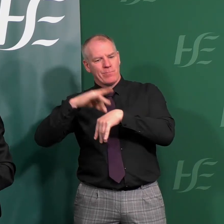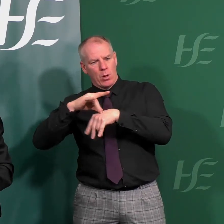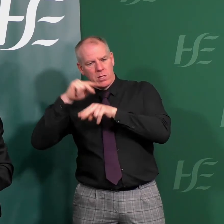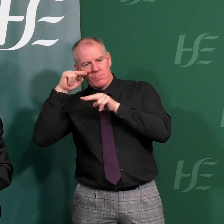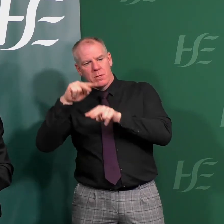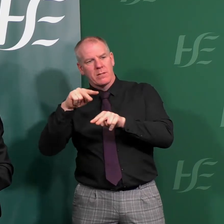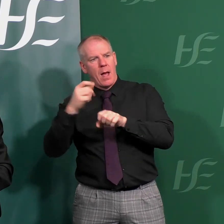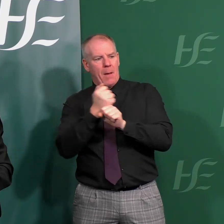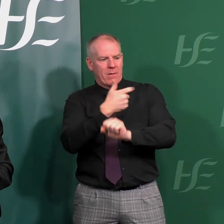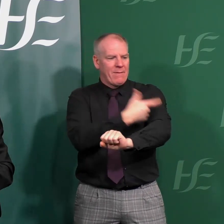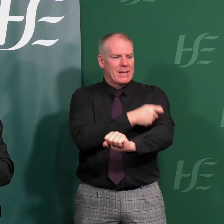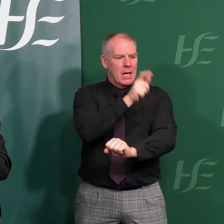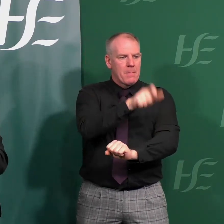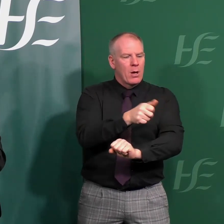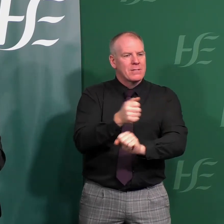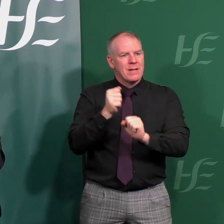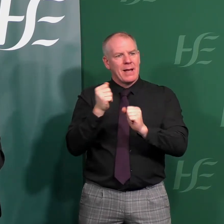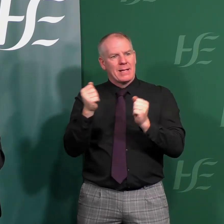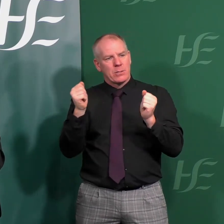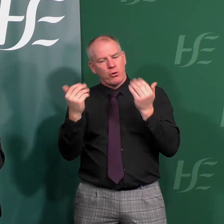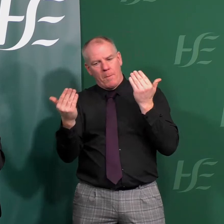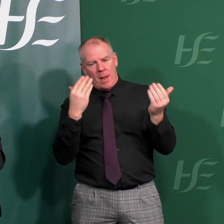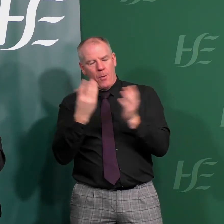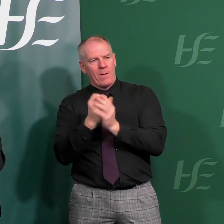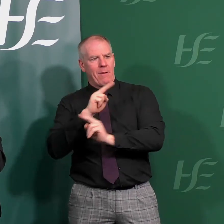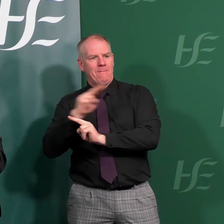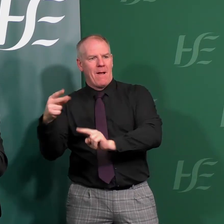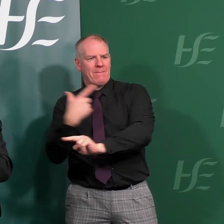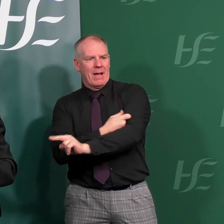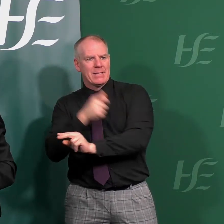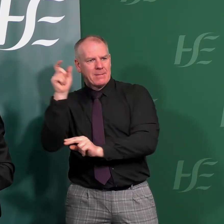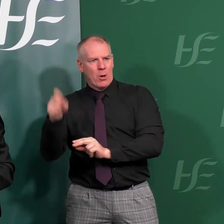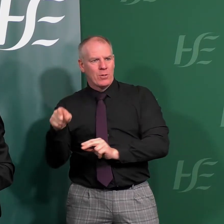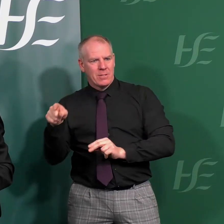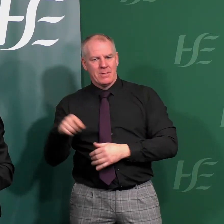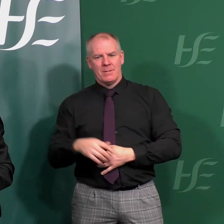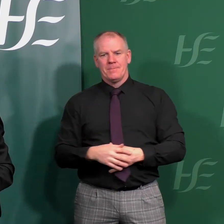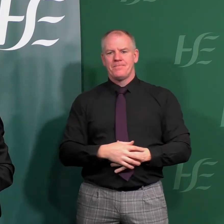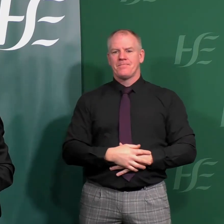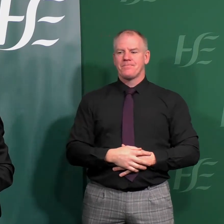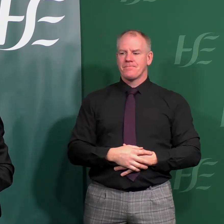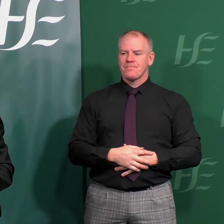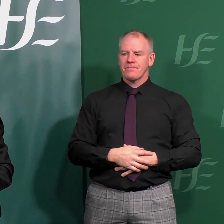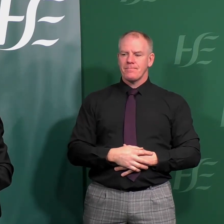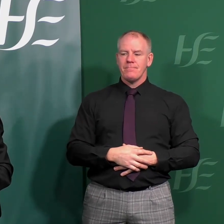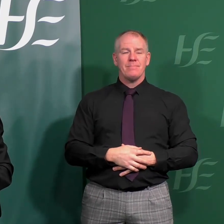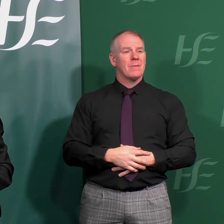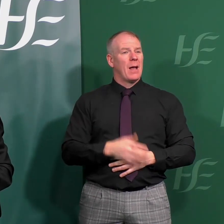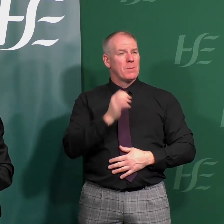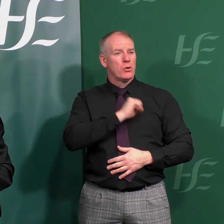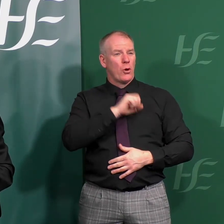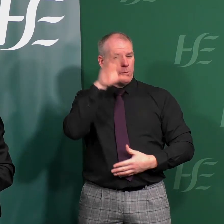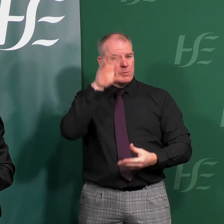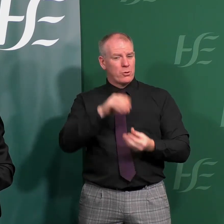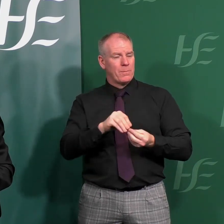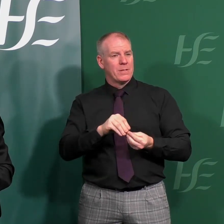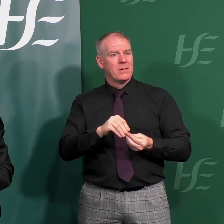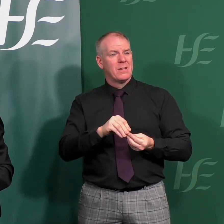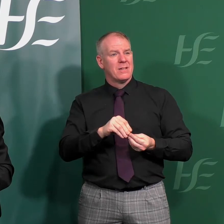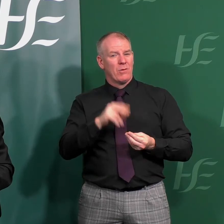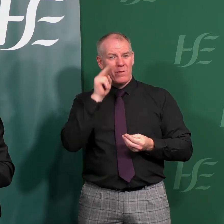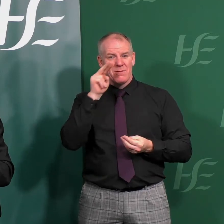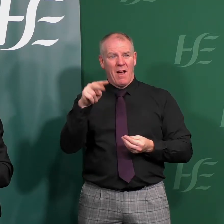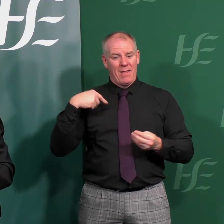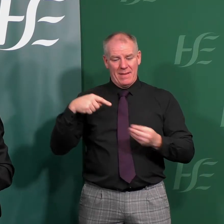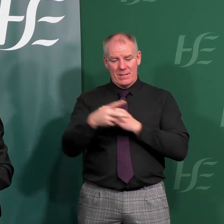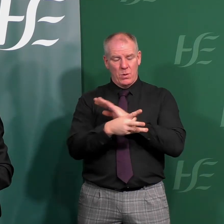not vaccinated. And so just very summary terms, you will have seen earlier on the note that I issued out to the system earlier on